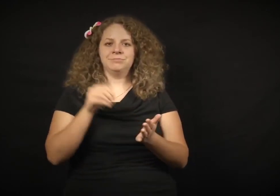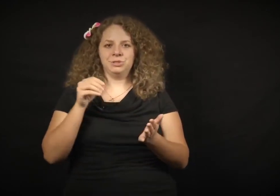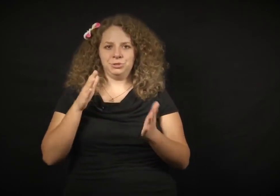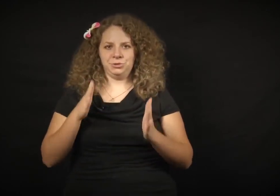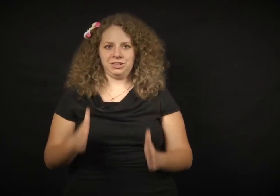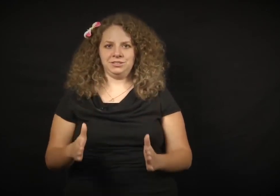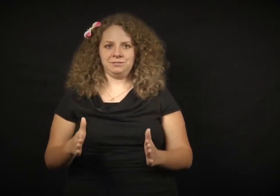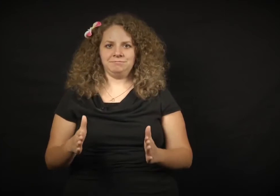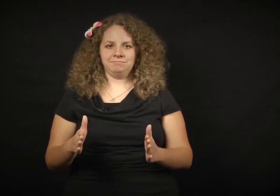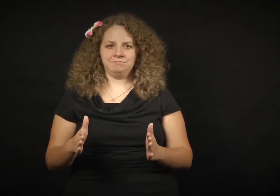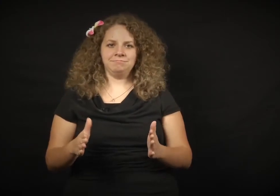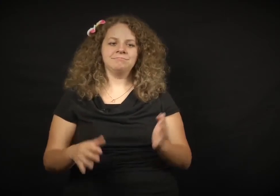Student.